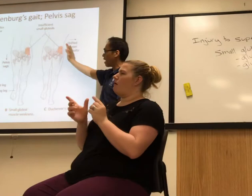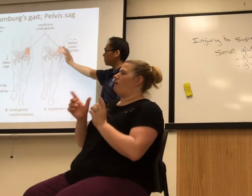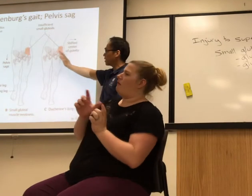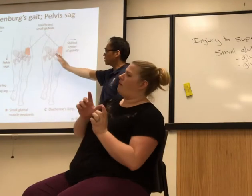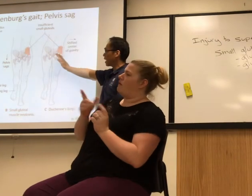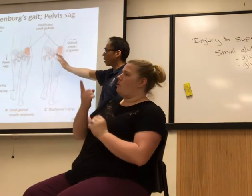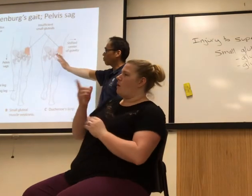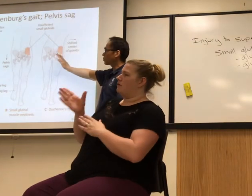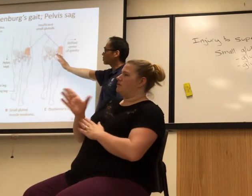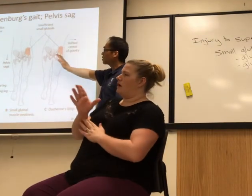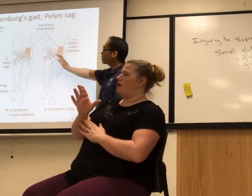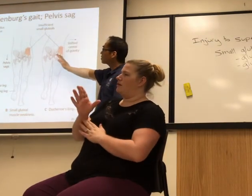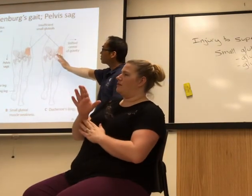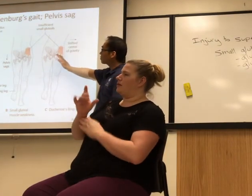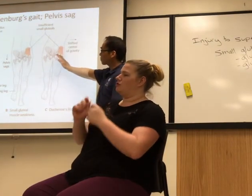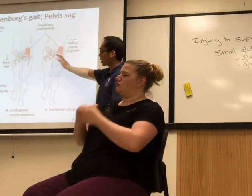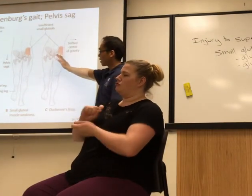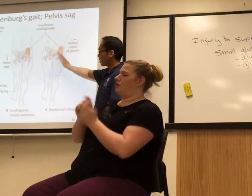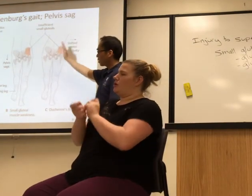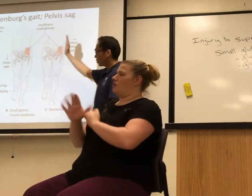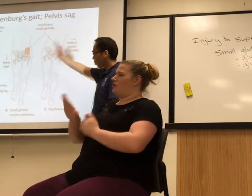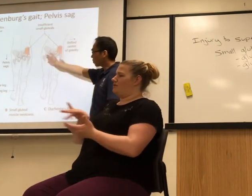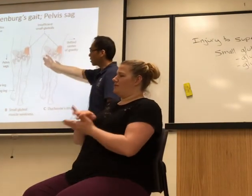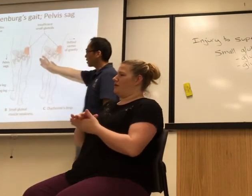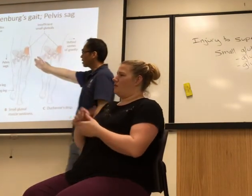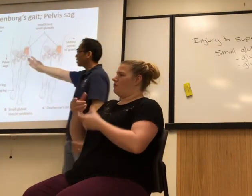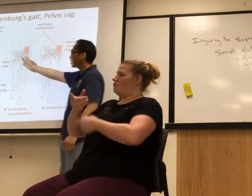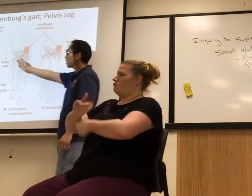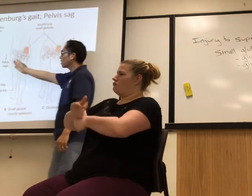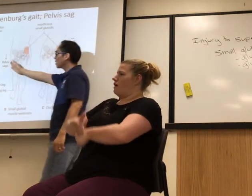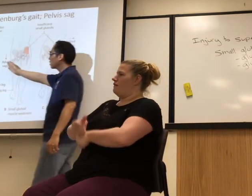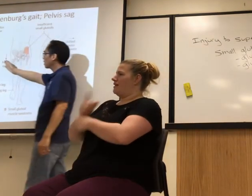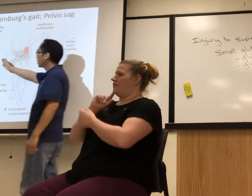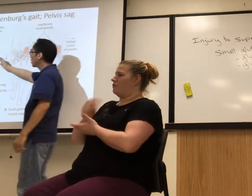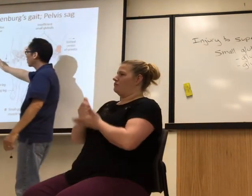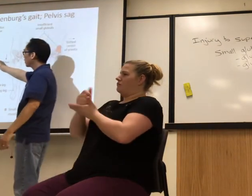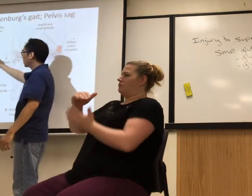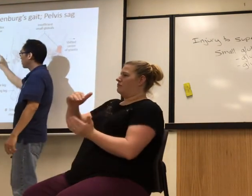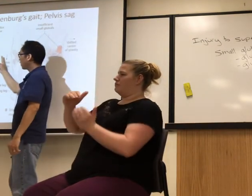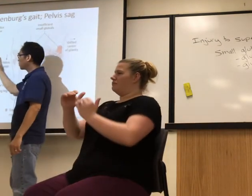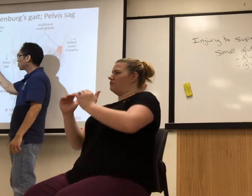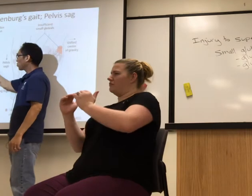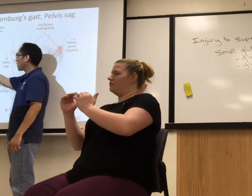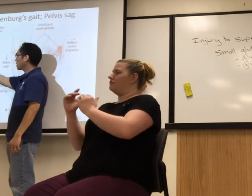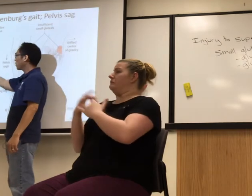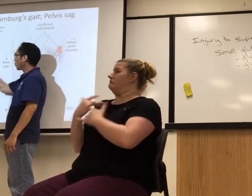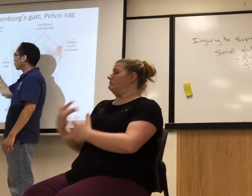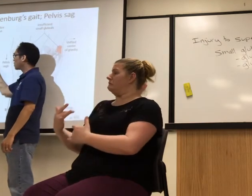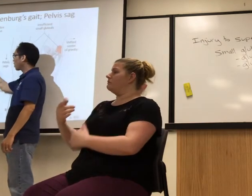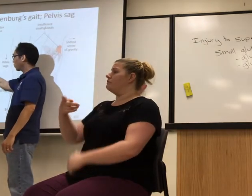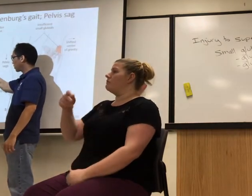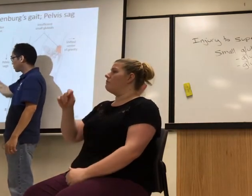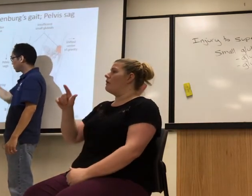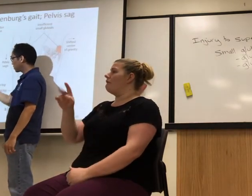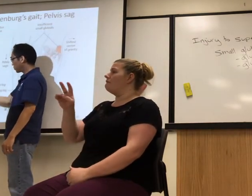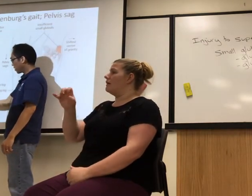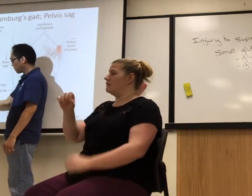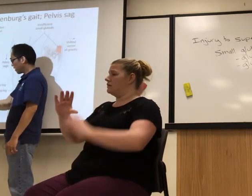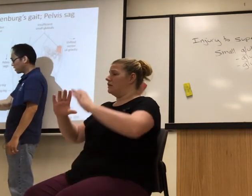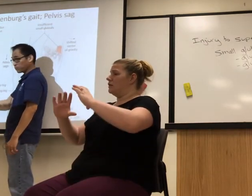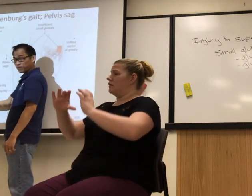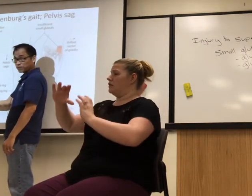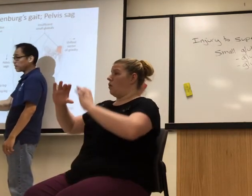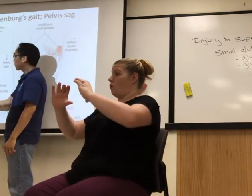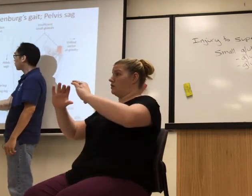center of gravity to help. Okay. Normally, the pelvis should remain in the horizontal, because during the